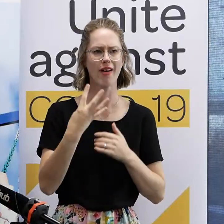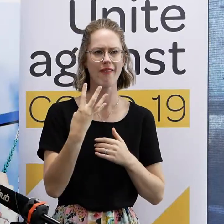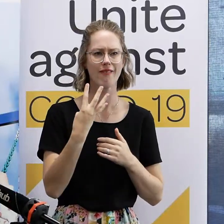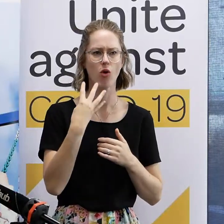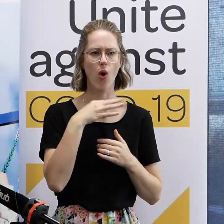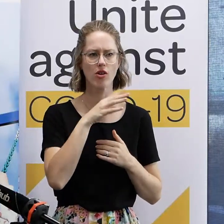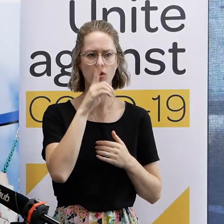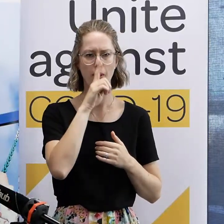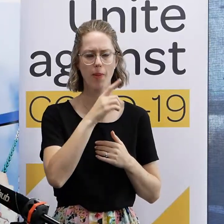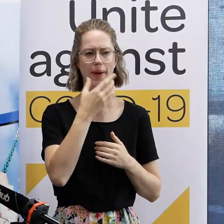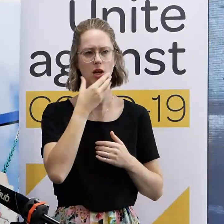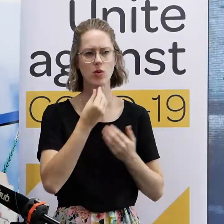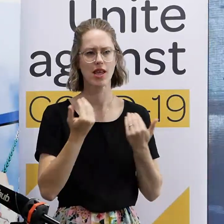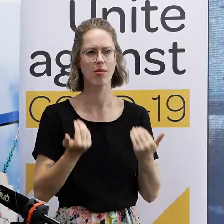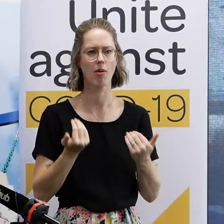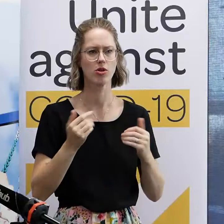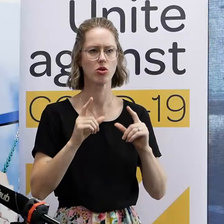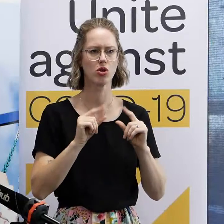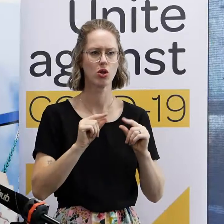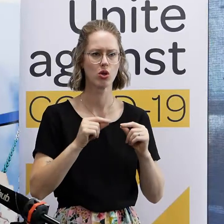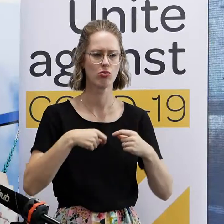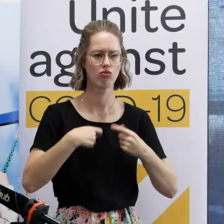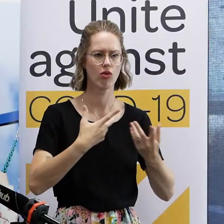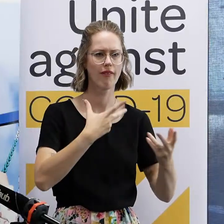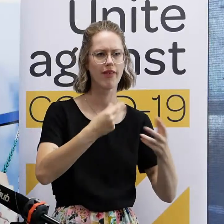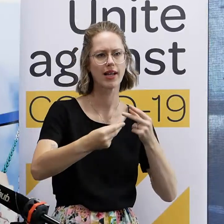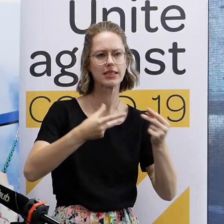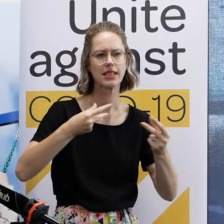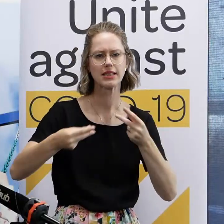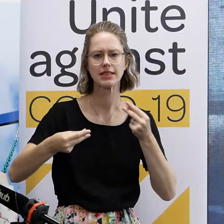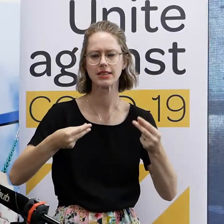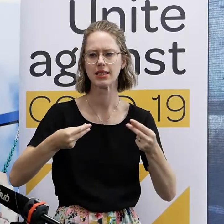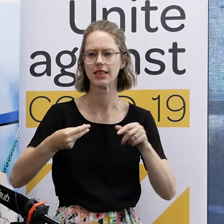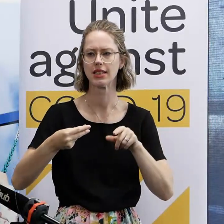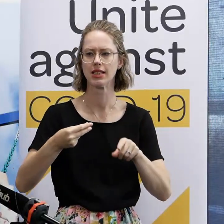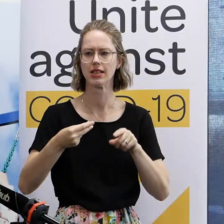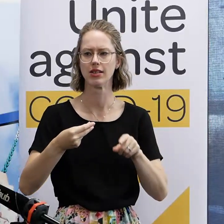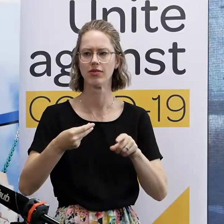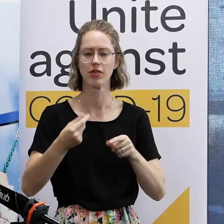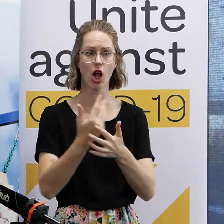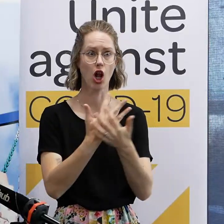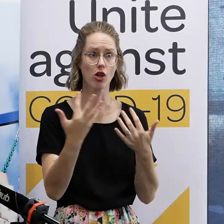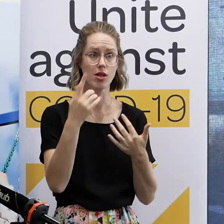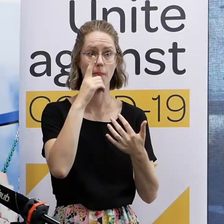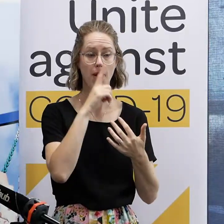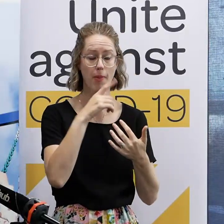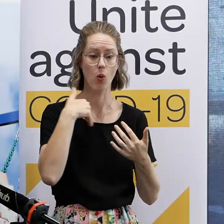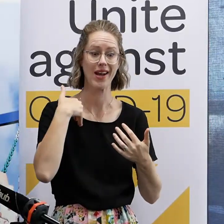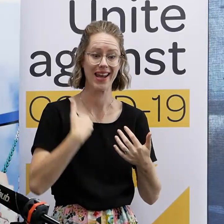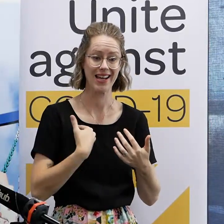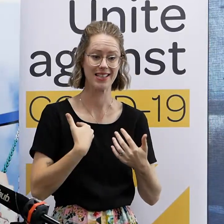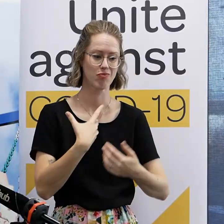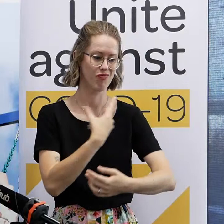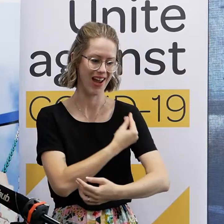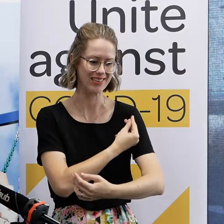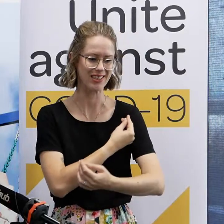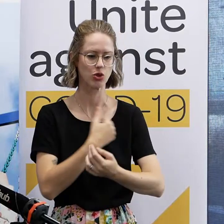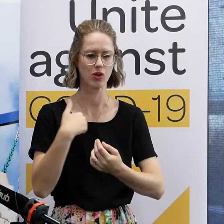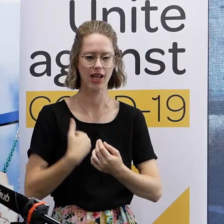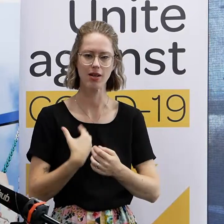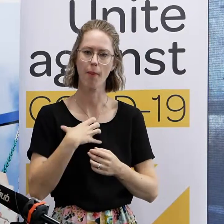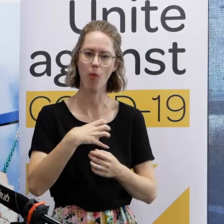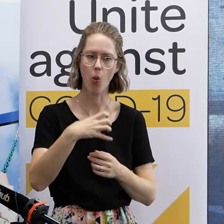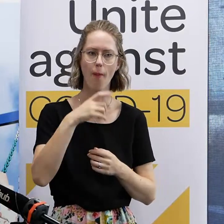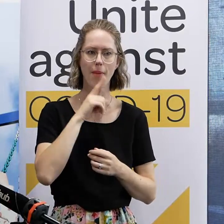being used at the moment to give vaccine? I mean, there's a lot of work to be done here. Why not use more